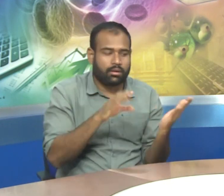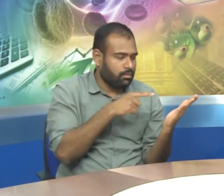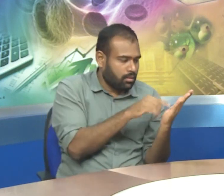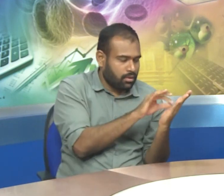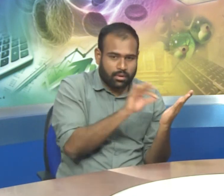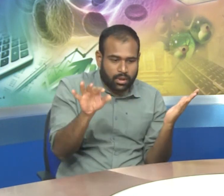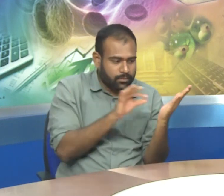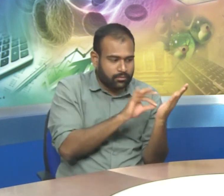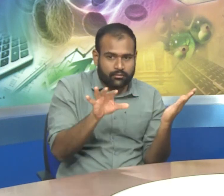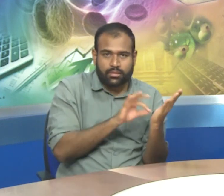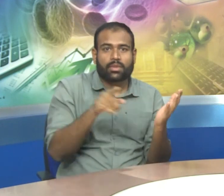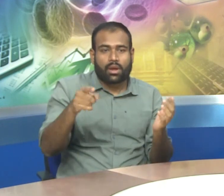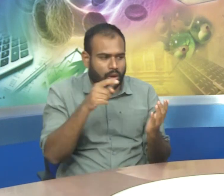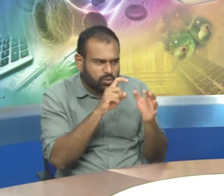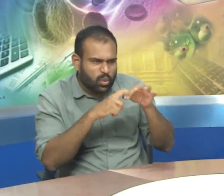preparation of publicity material,